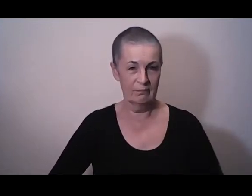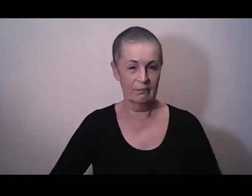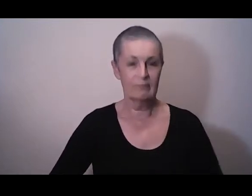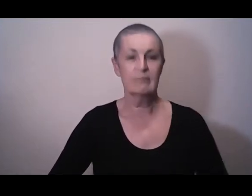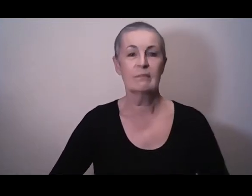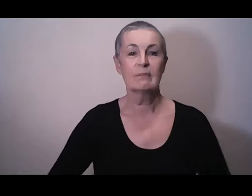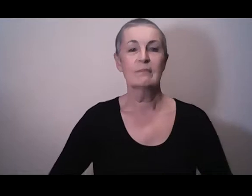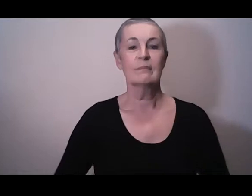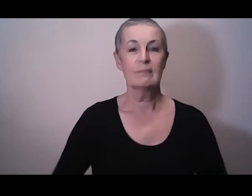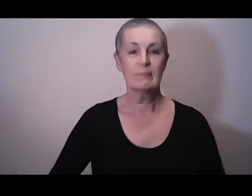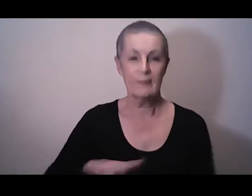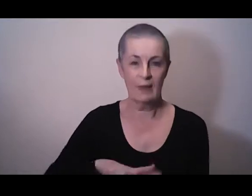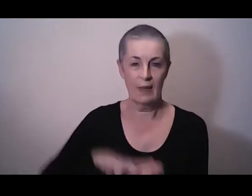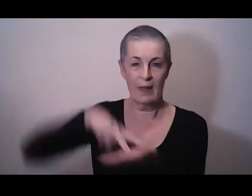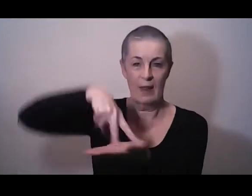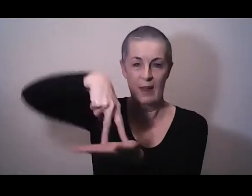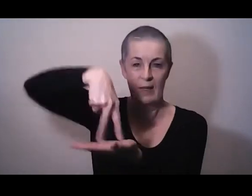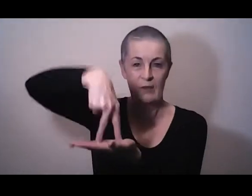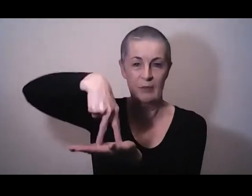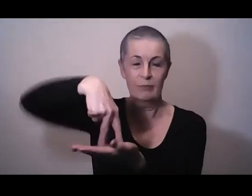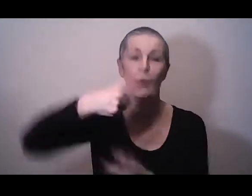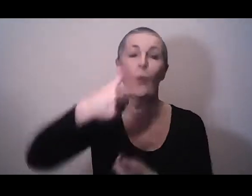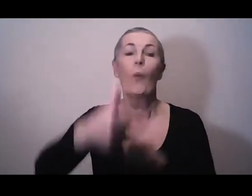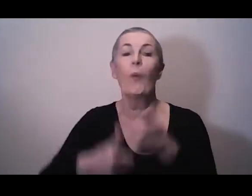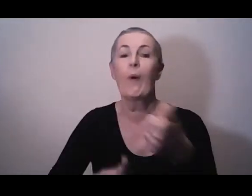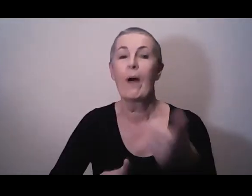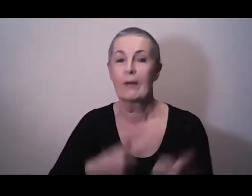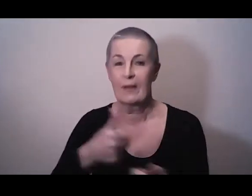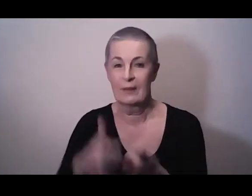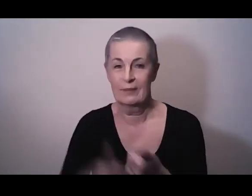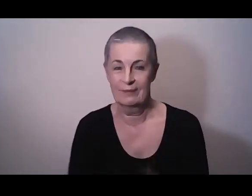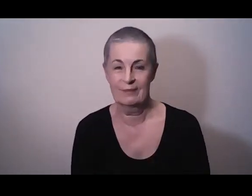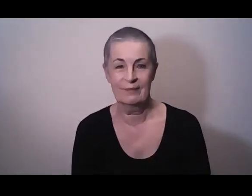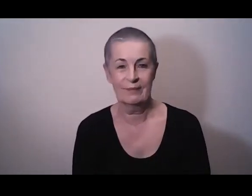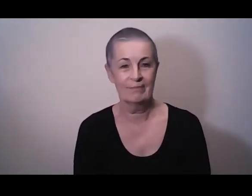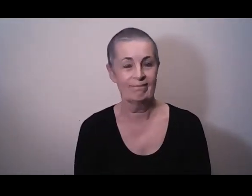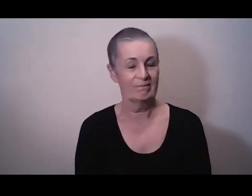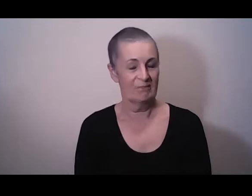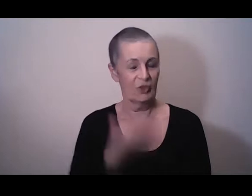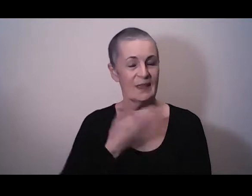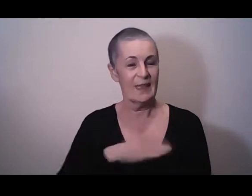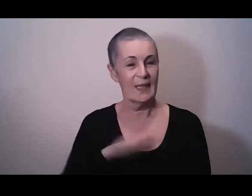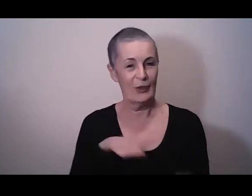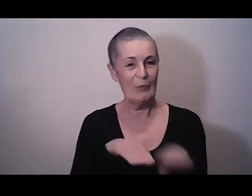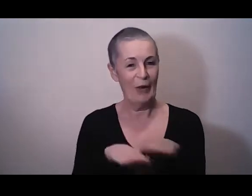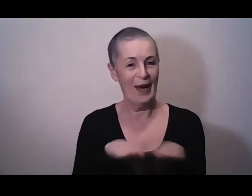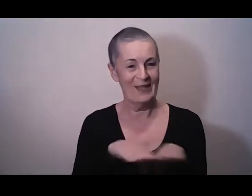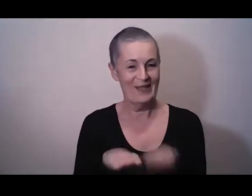legs. Well done, well done. So this one is just practice, okay?